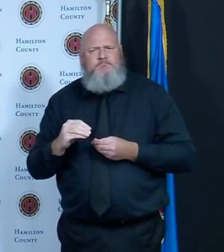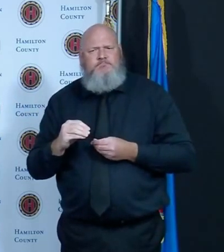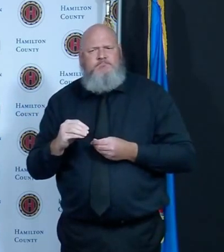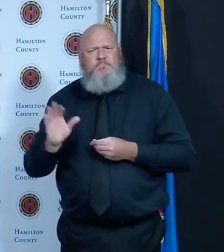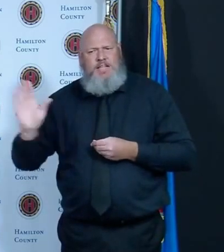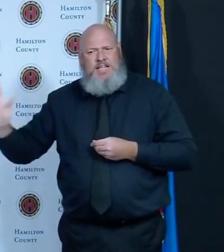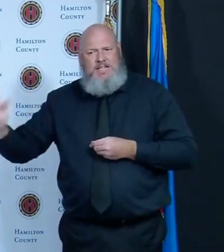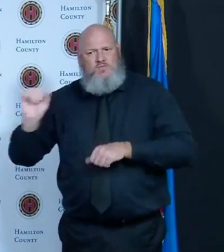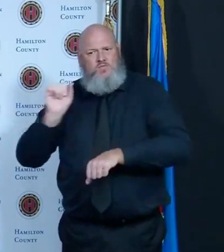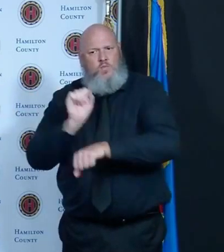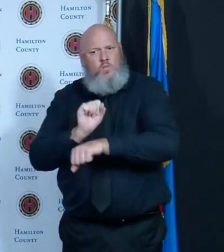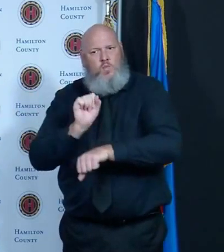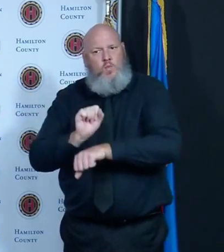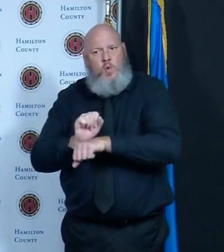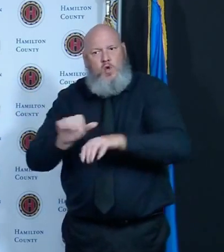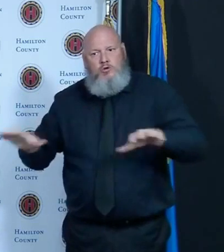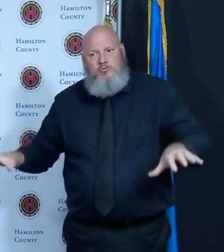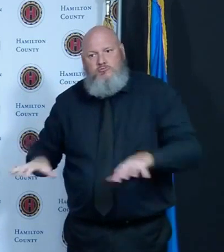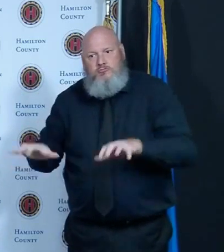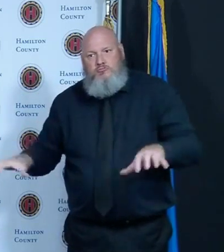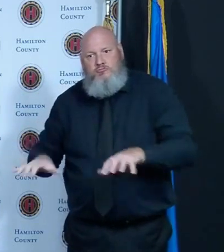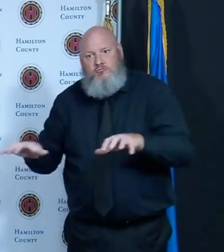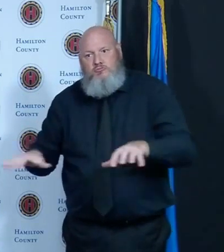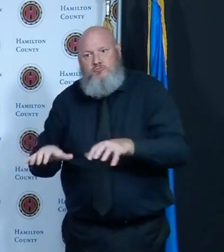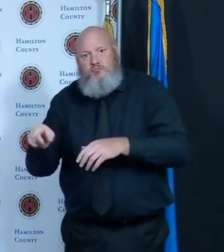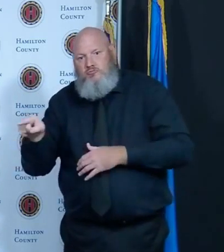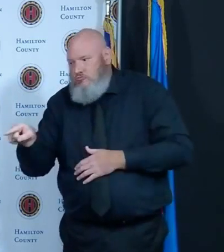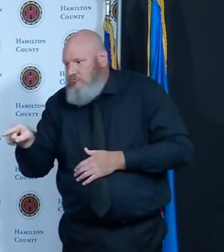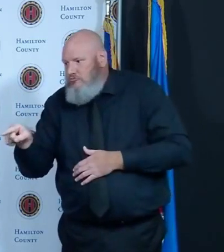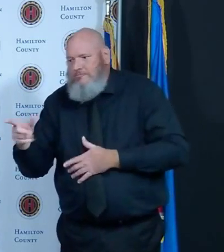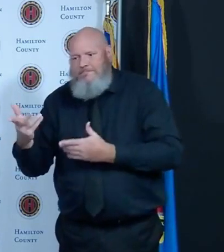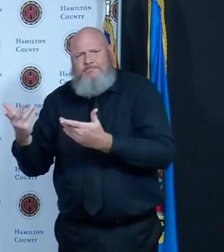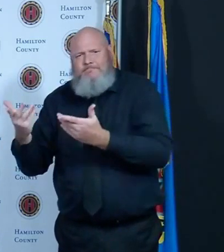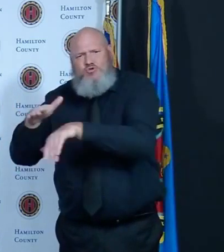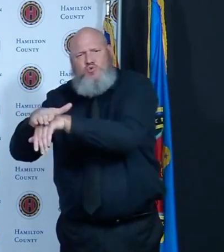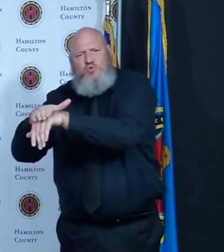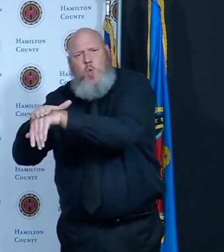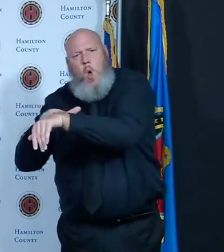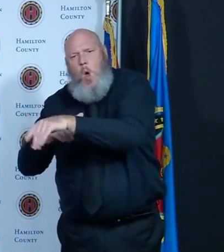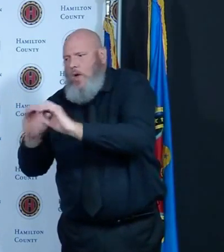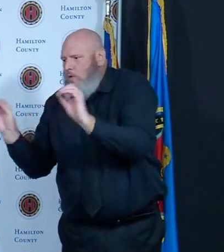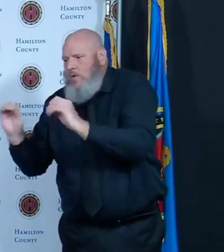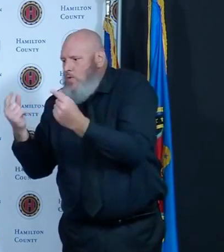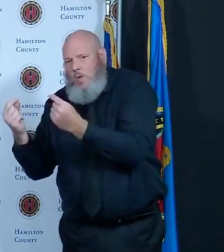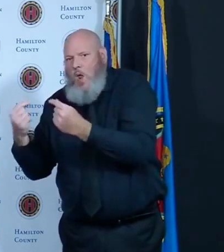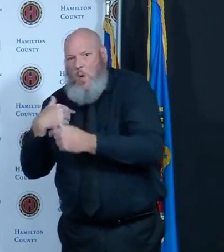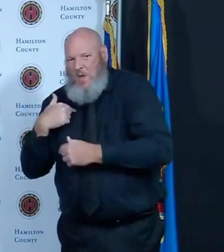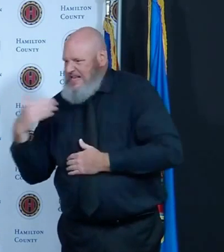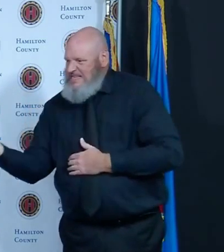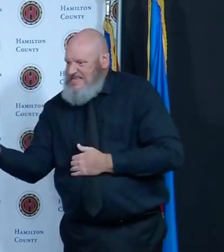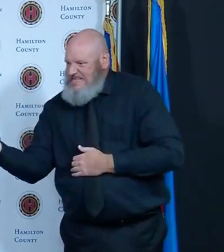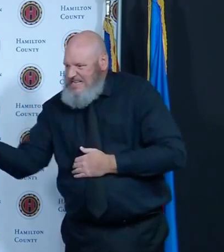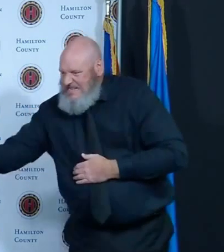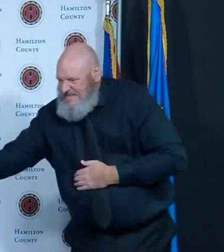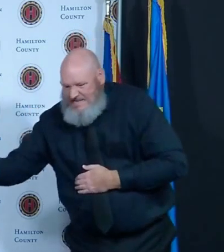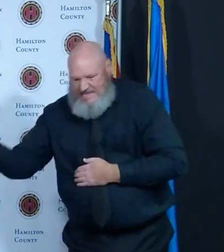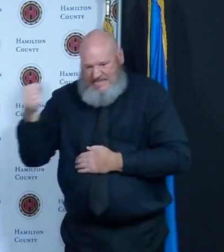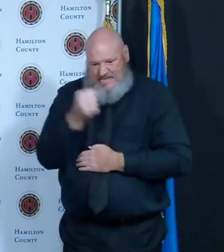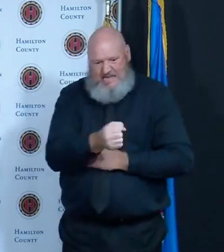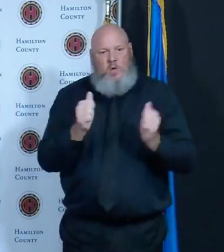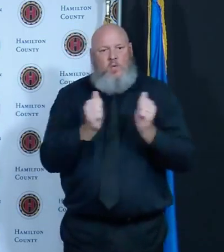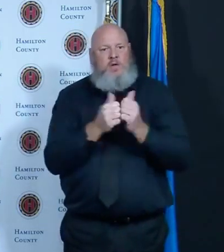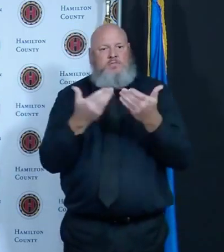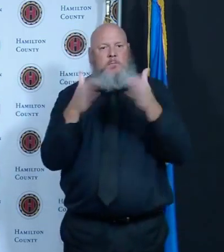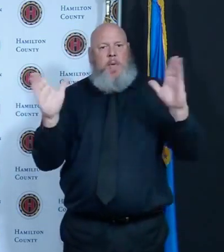Bell to work for the Public Health Department in order to bolster our efforts to reach out to the minority community in Hamilton